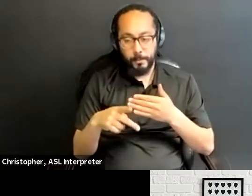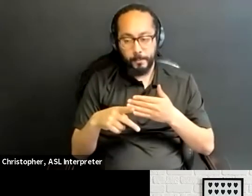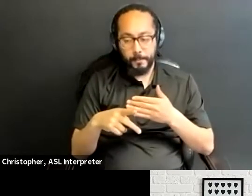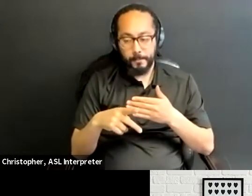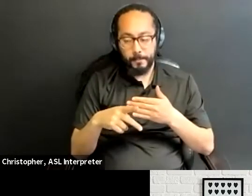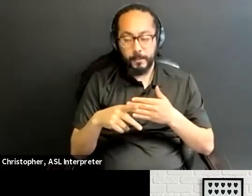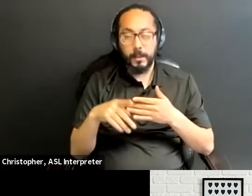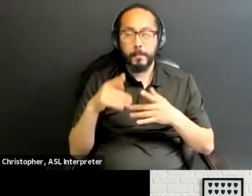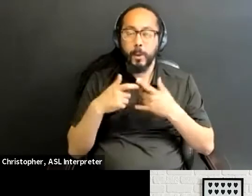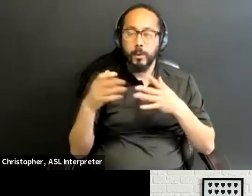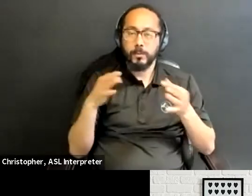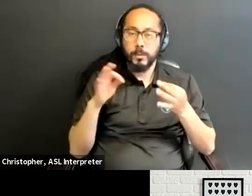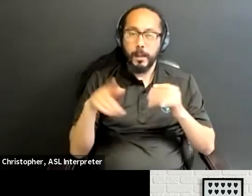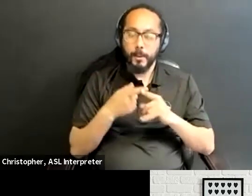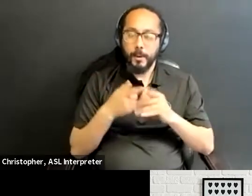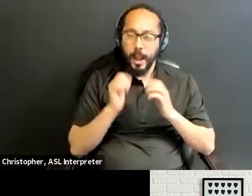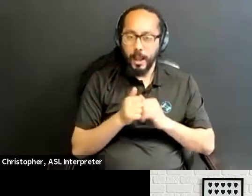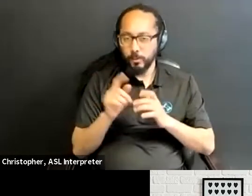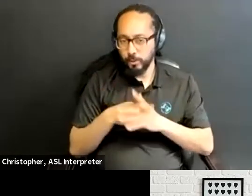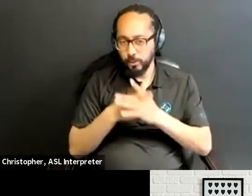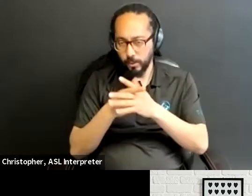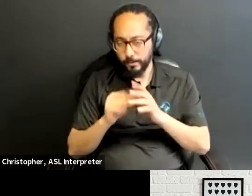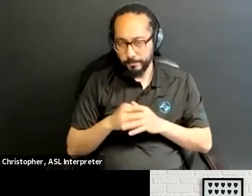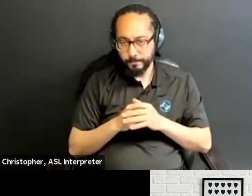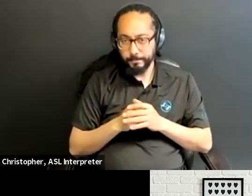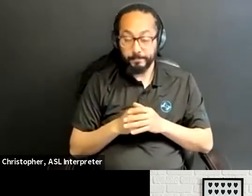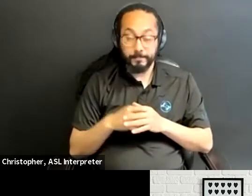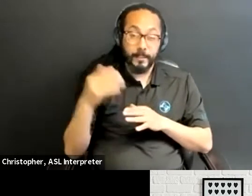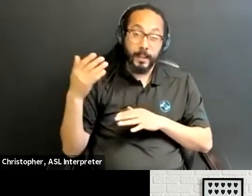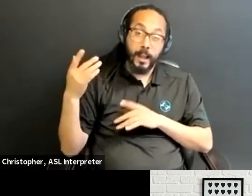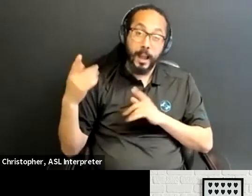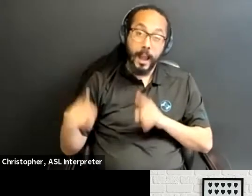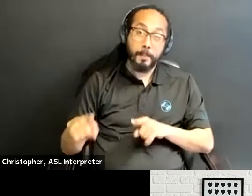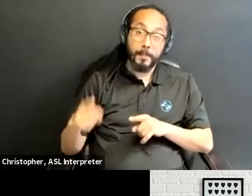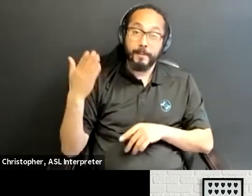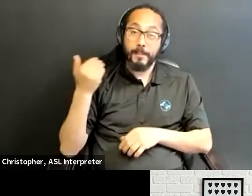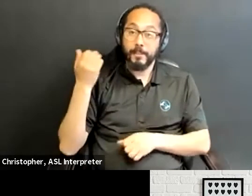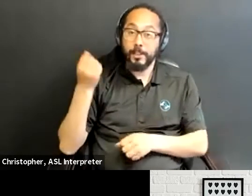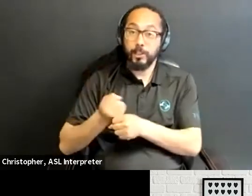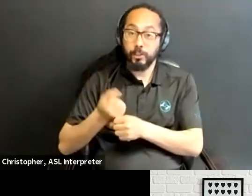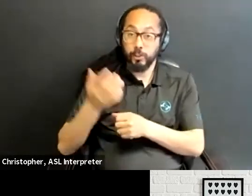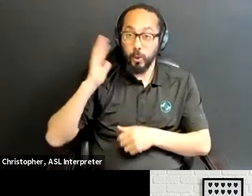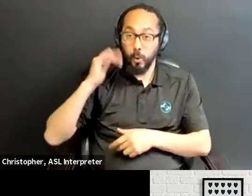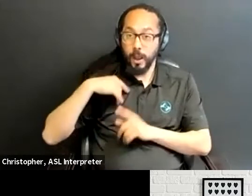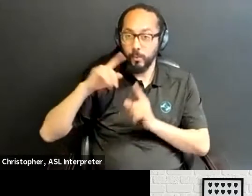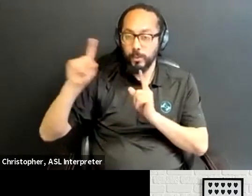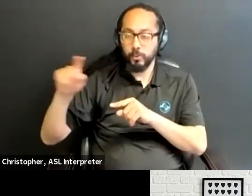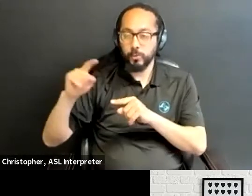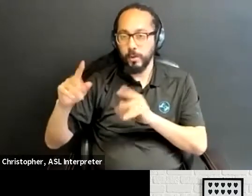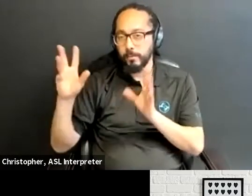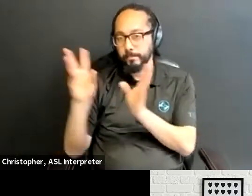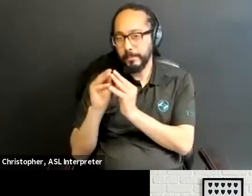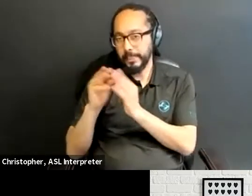it started. So about 15 years ago, I was attending a conference in California. And they were giving the